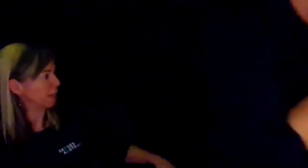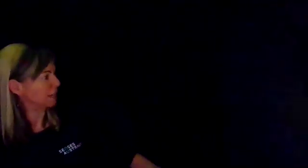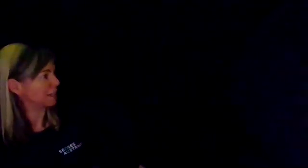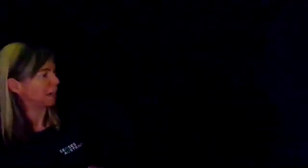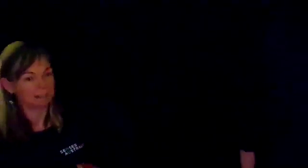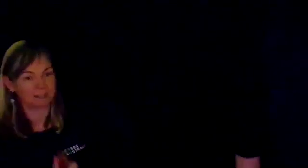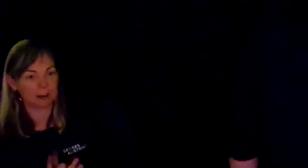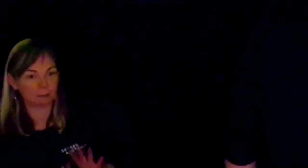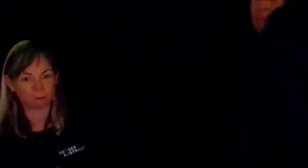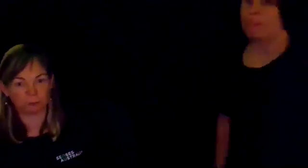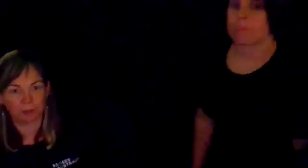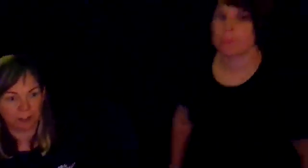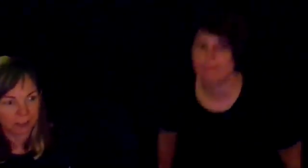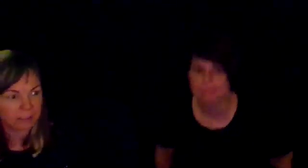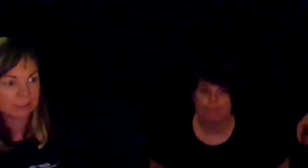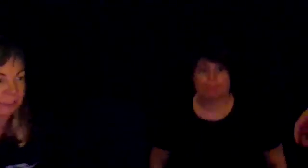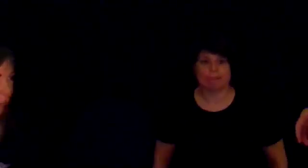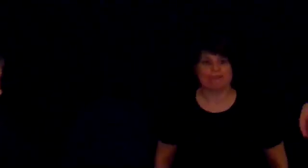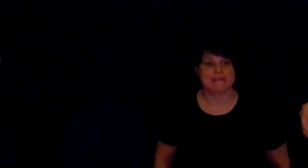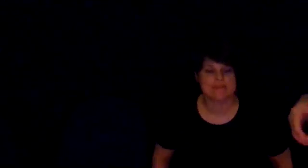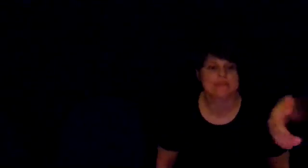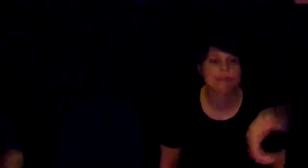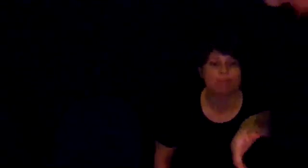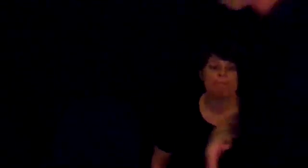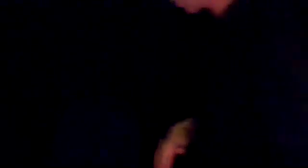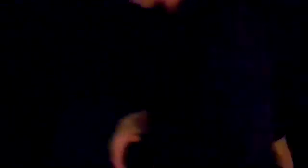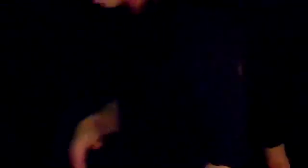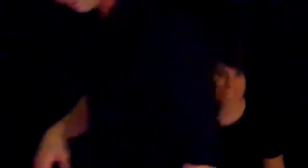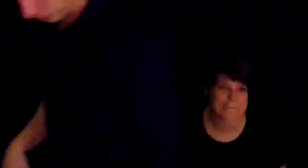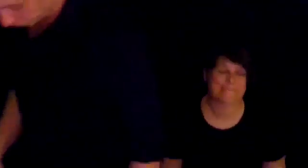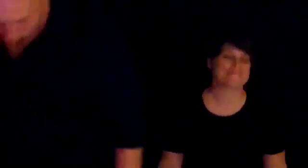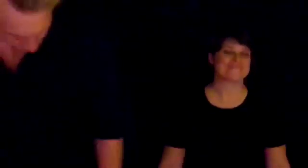one of you will need to stay because Carol will sign. Oh, right there.